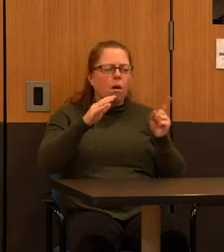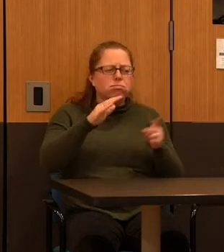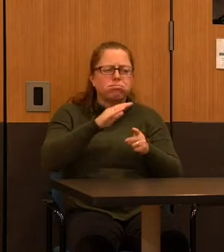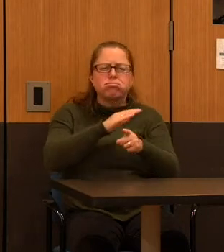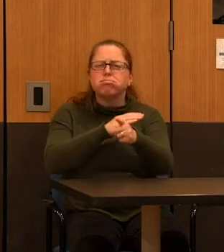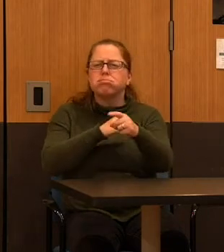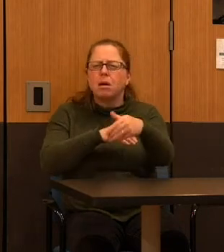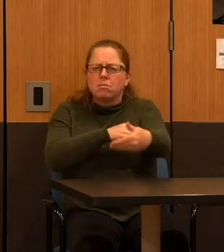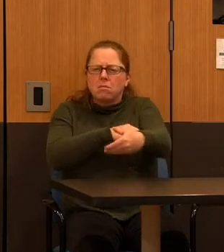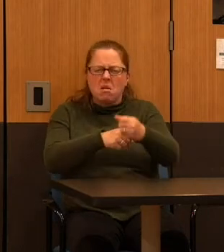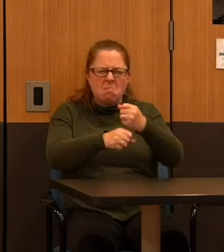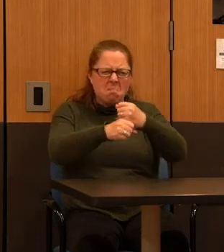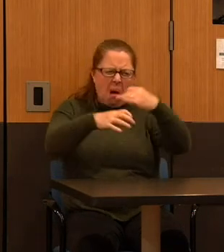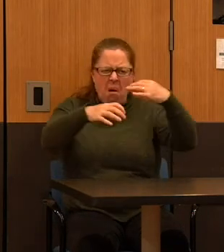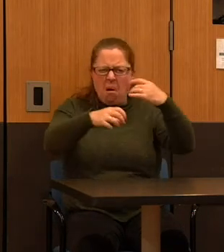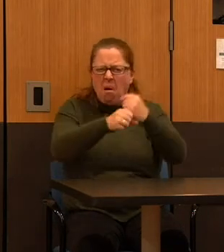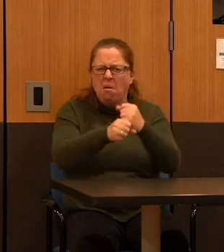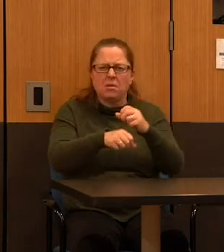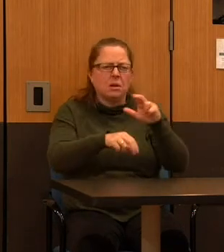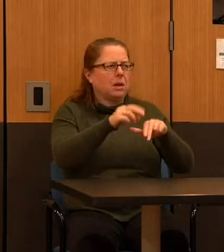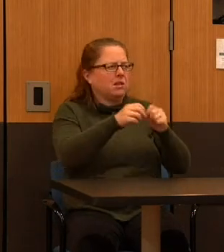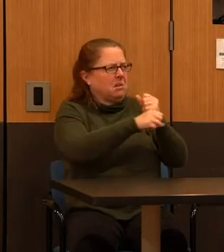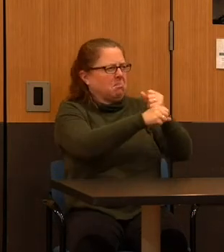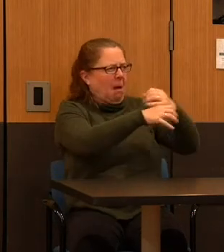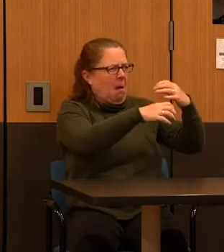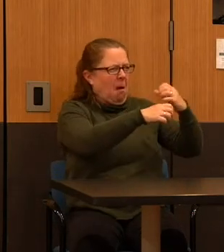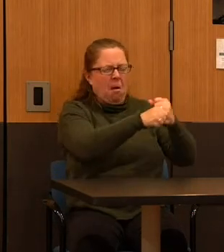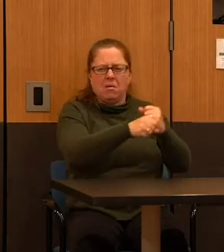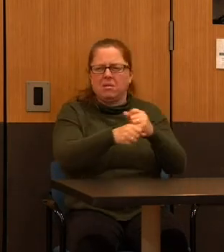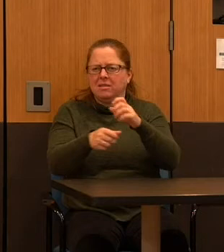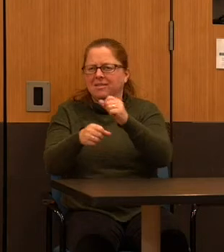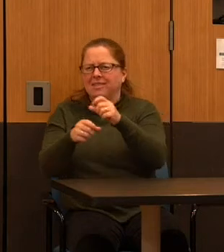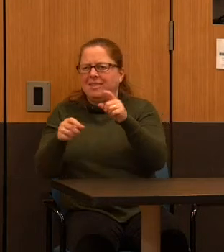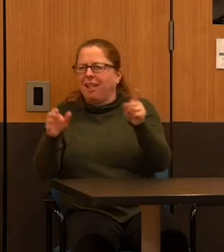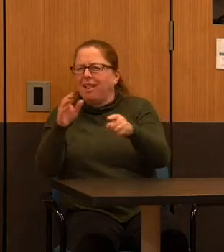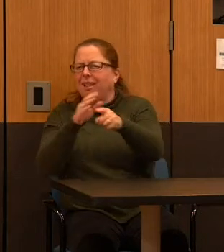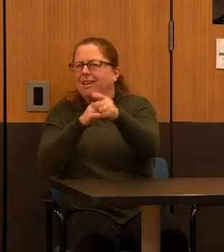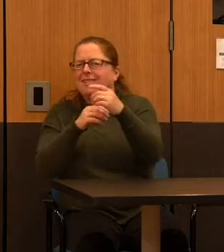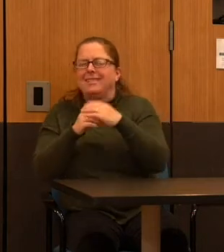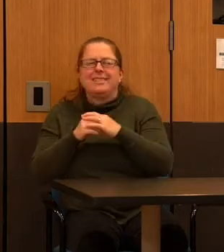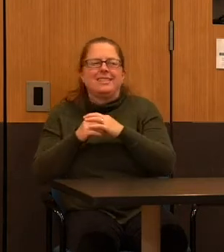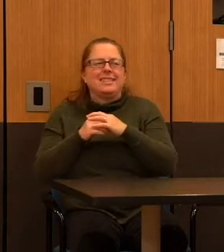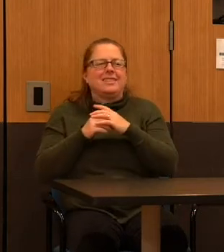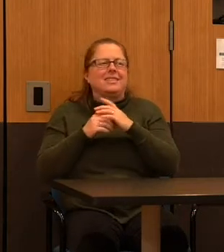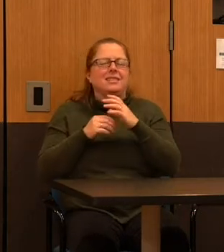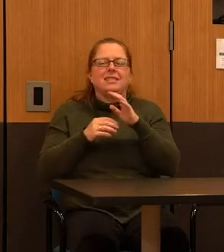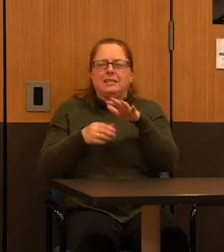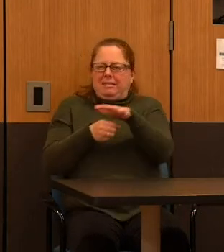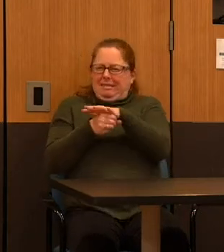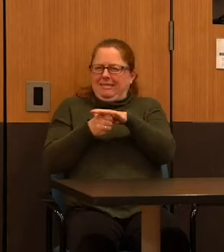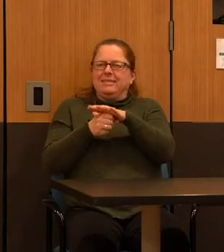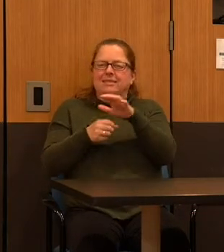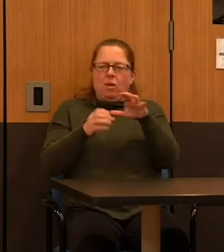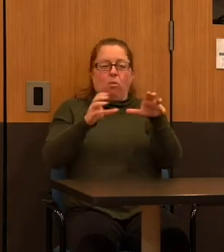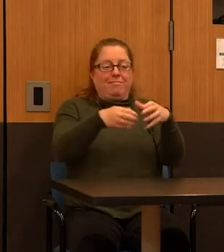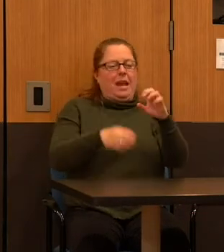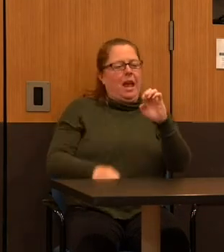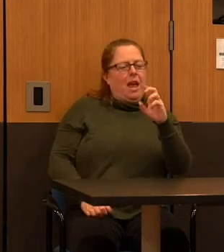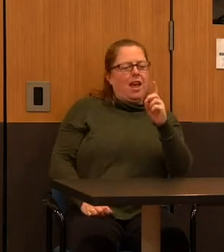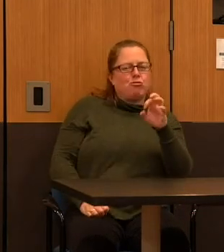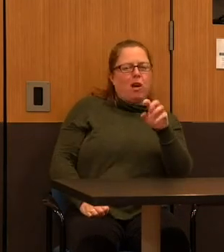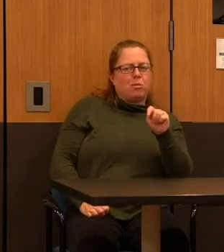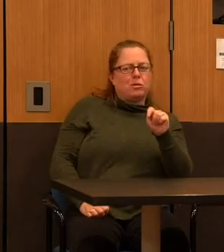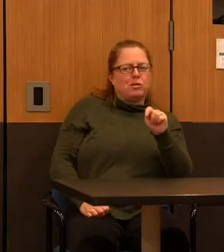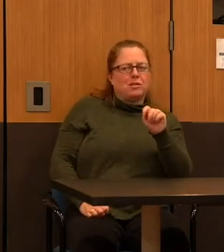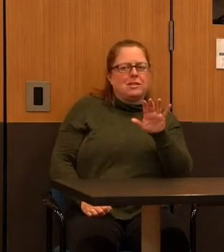up corners and building them out. And the particularly around sort of Ed Roberts and his pals, that they were sort